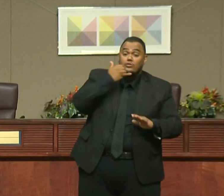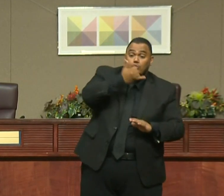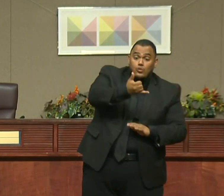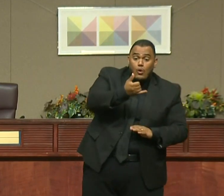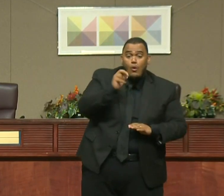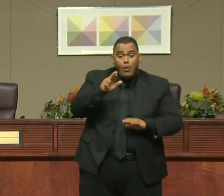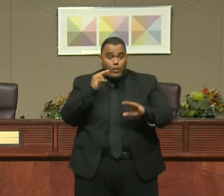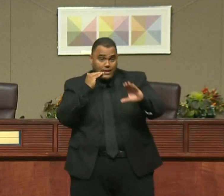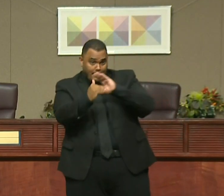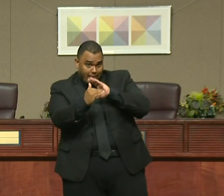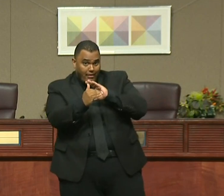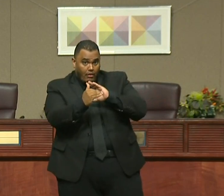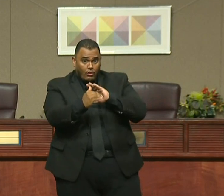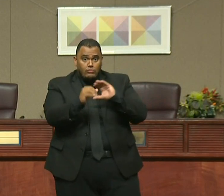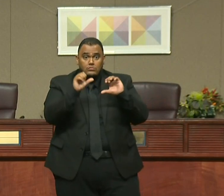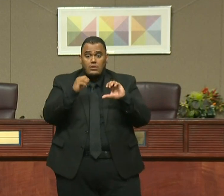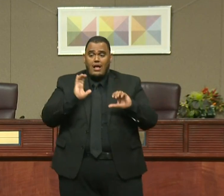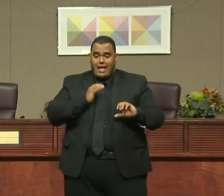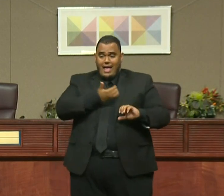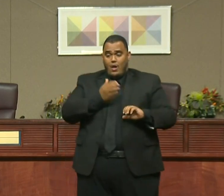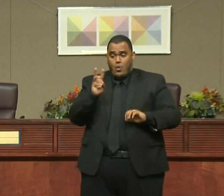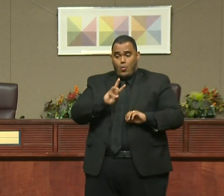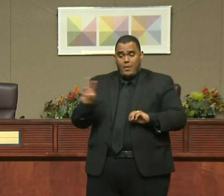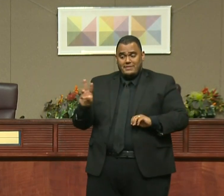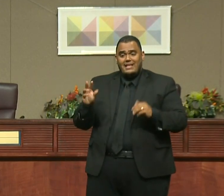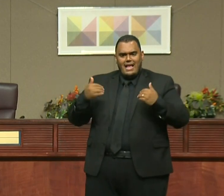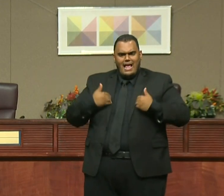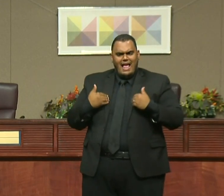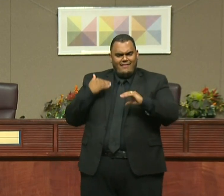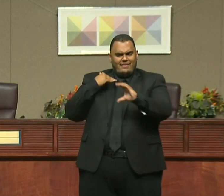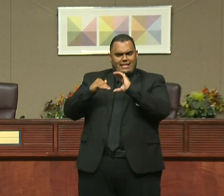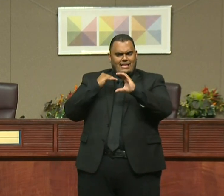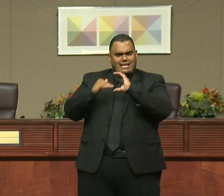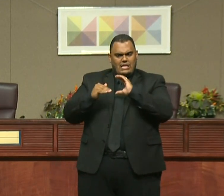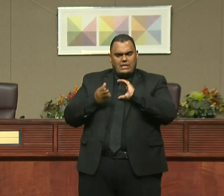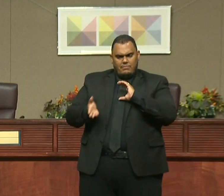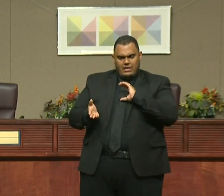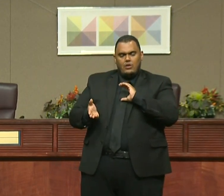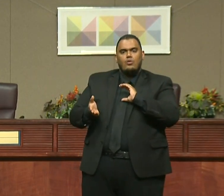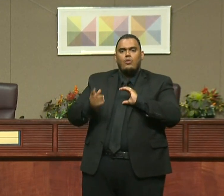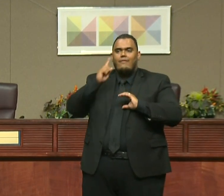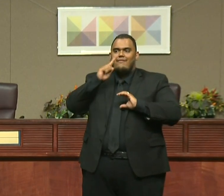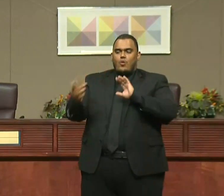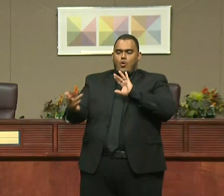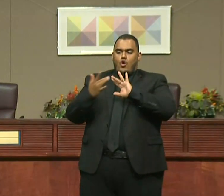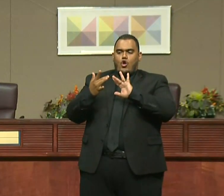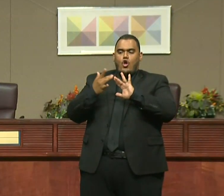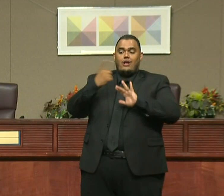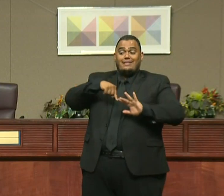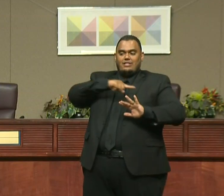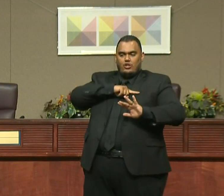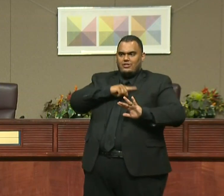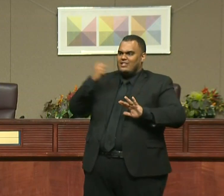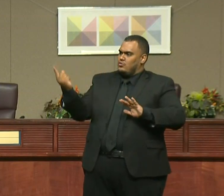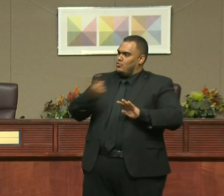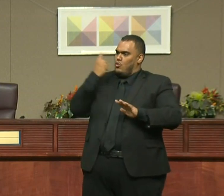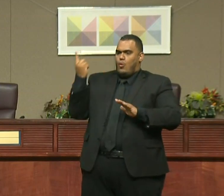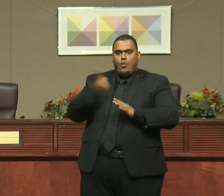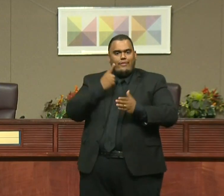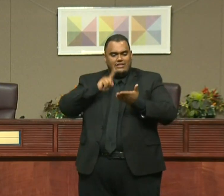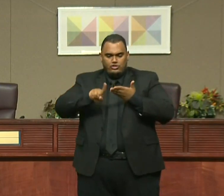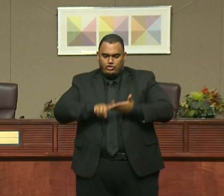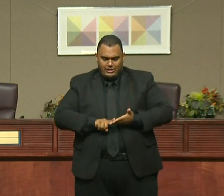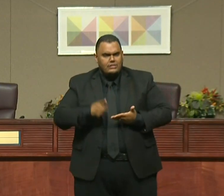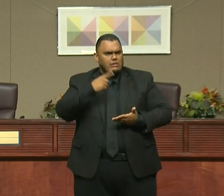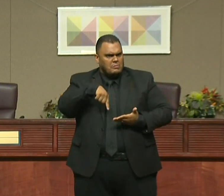website, there is an email in the section Contact Us that is always checked. And we have received